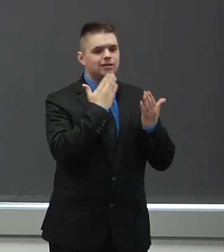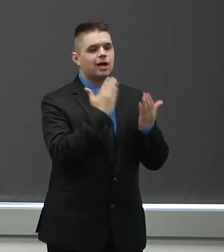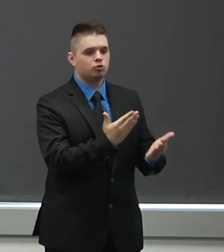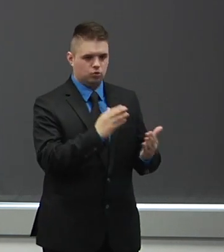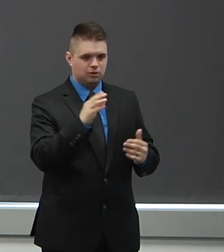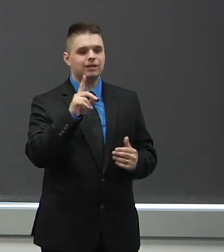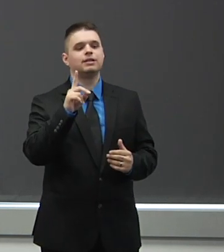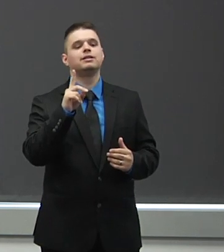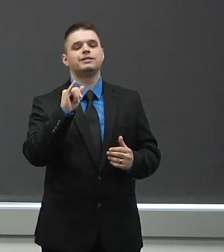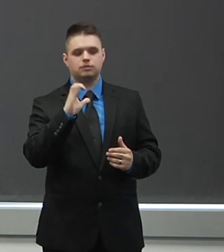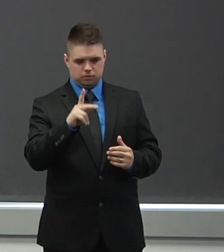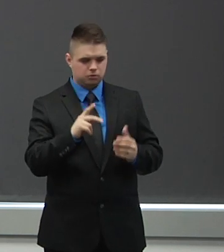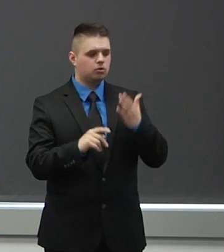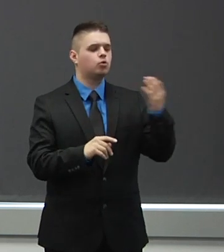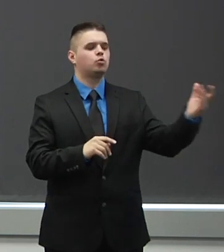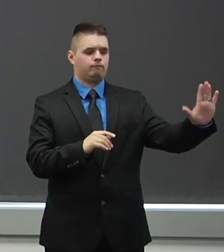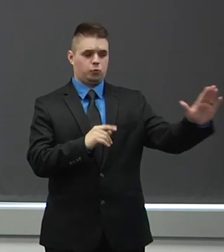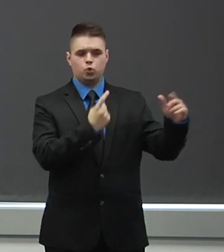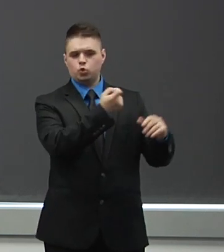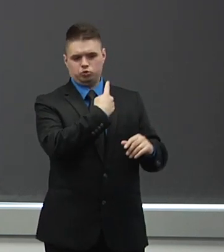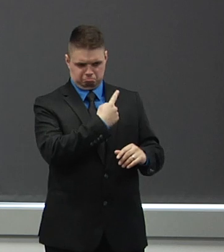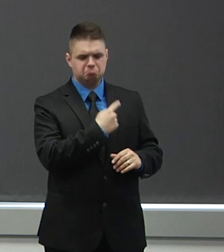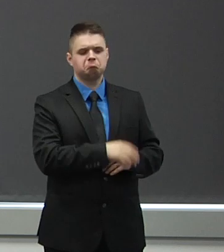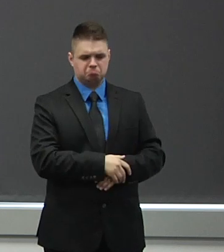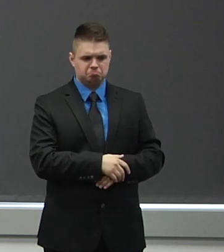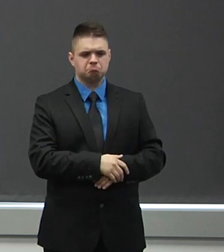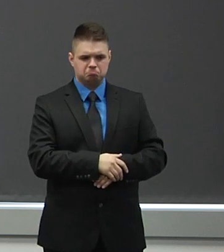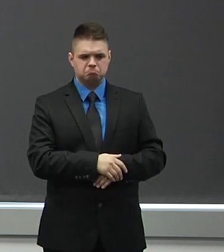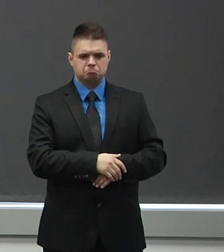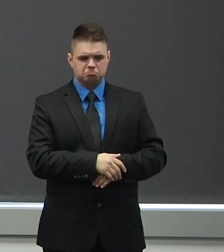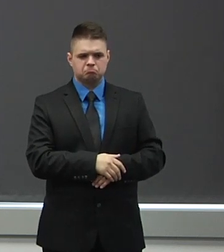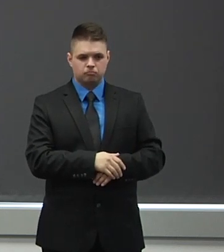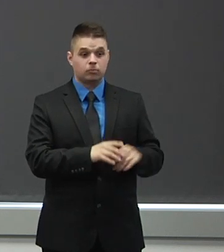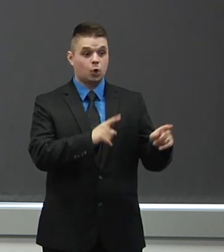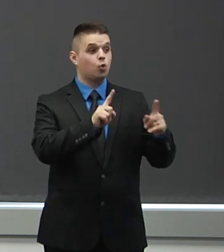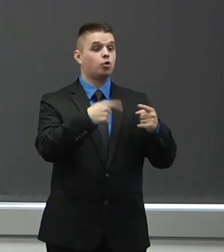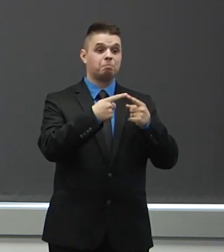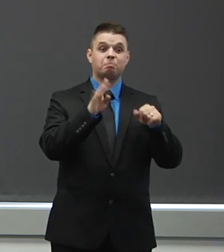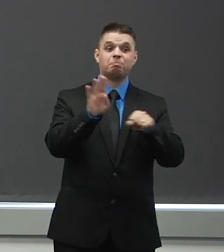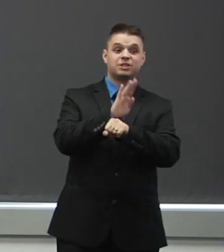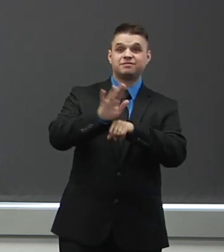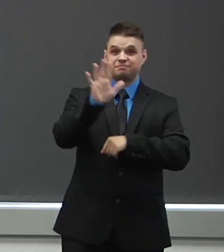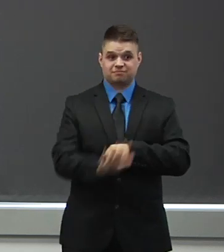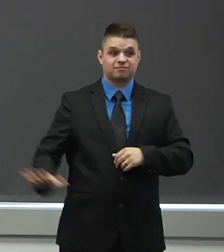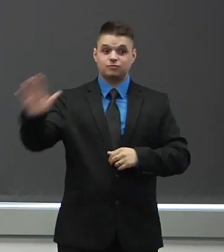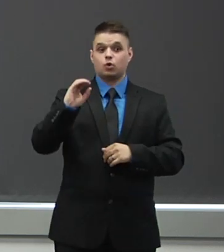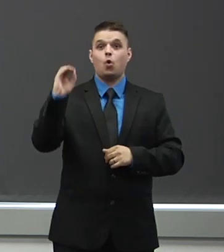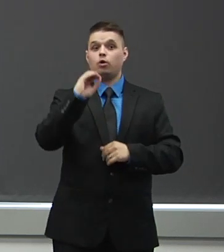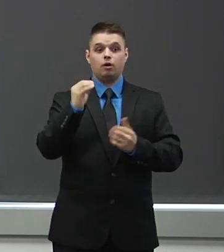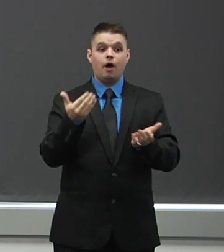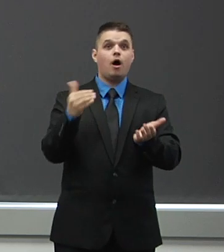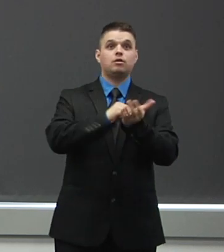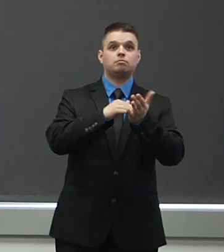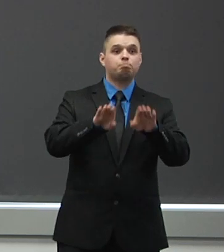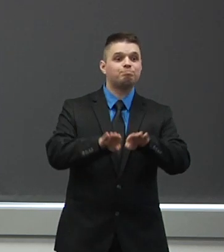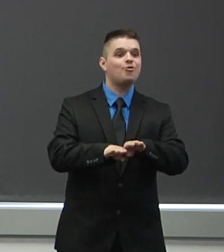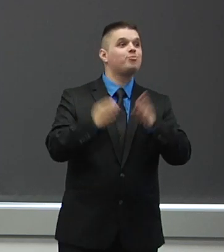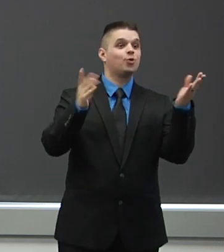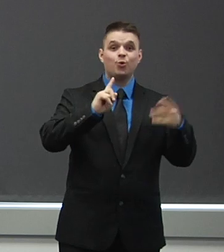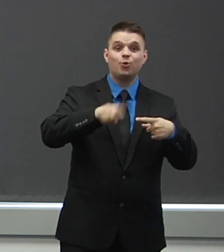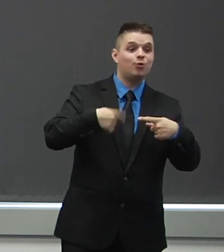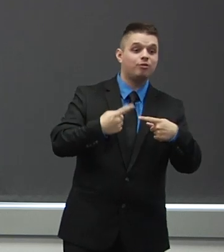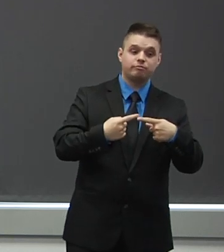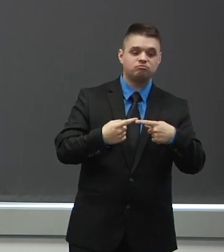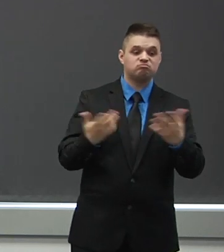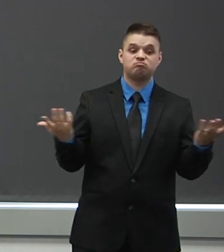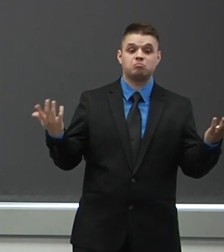think your question goes to when will our businesses across the state reopen? And the best and the shortest